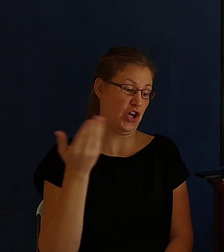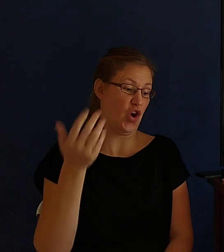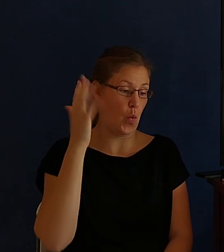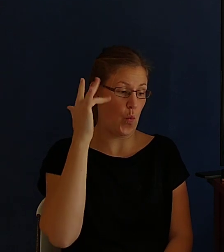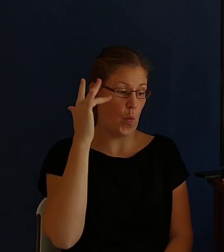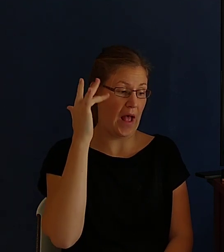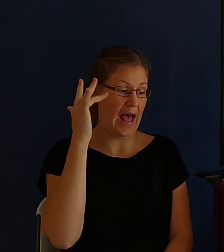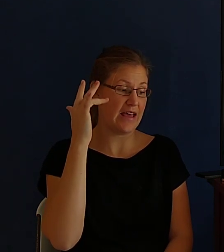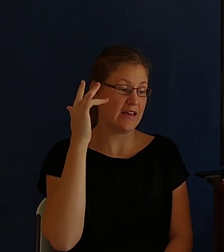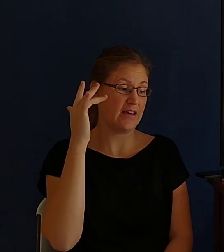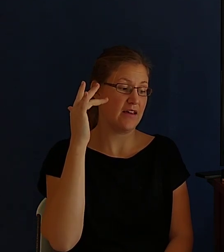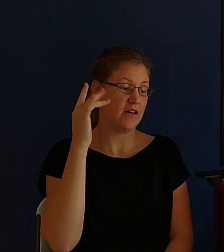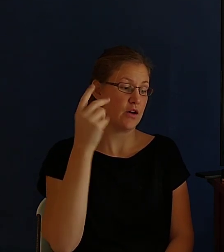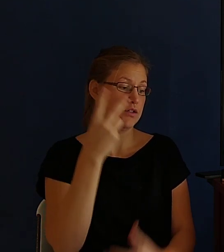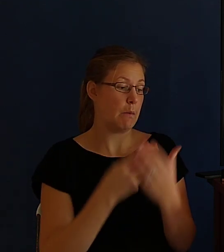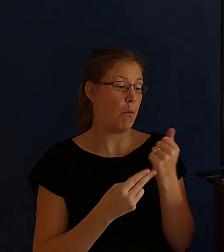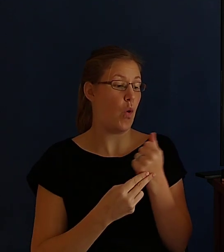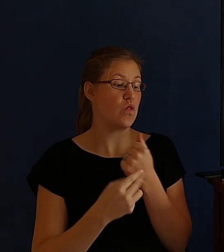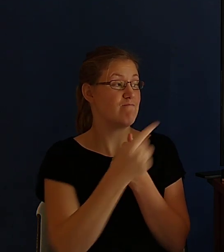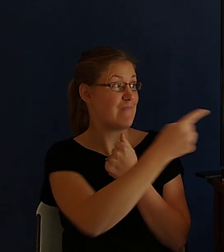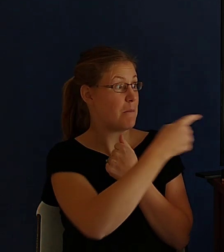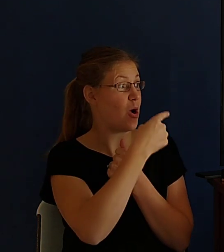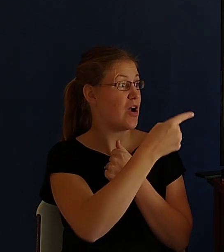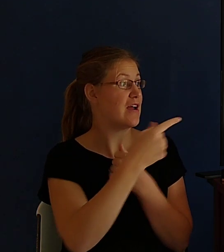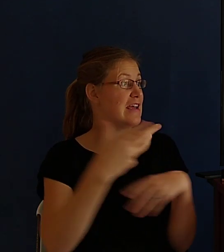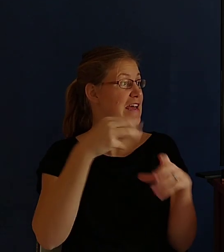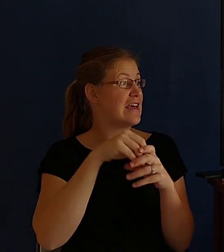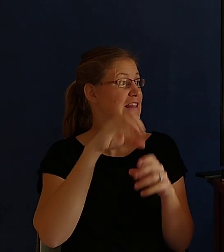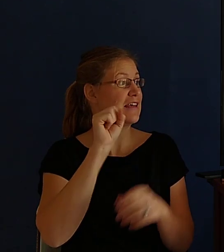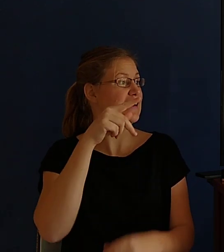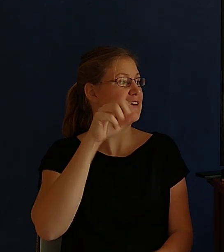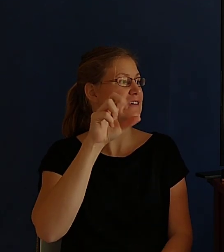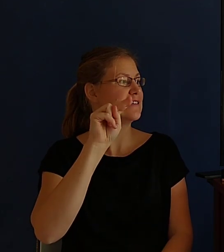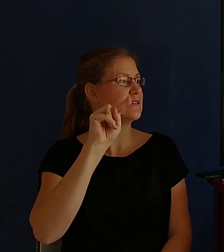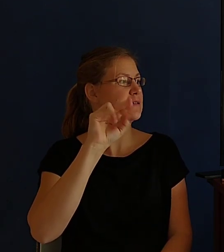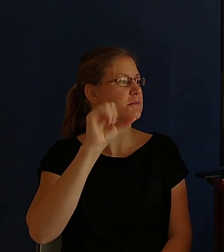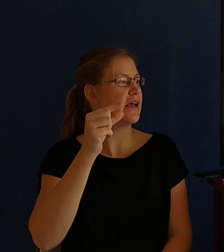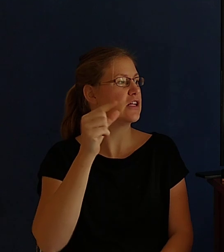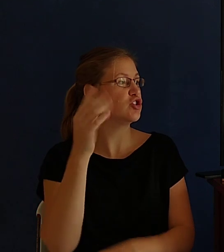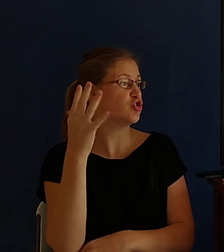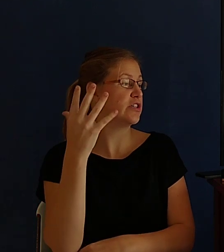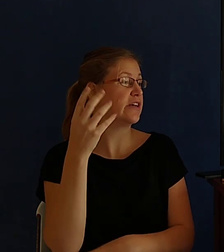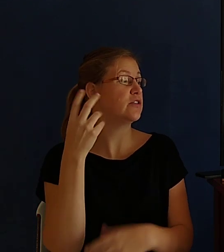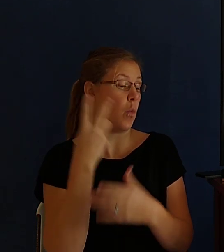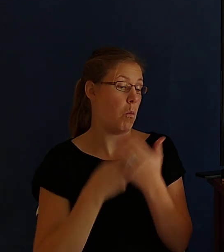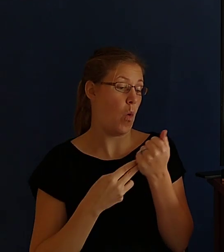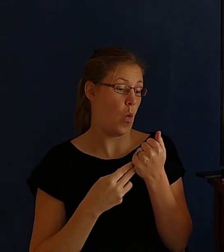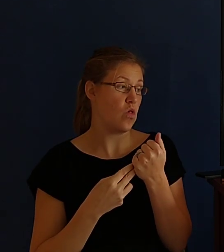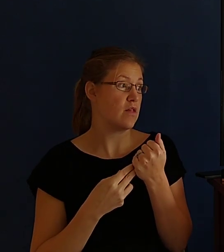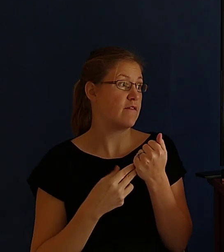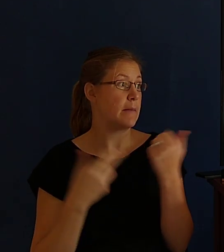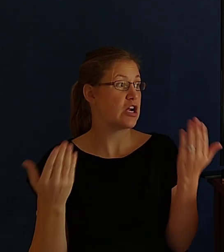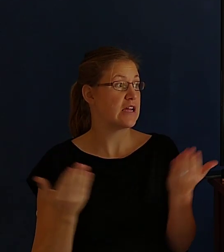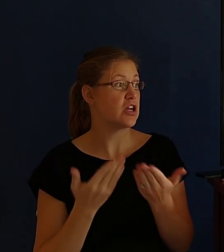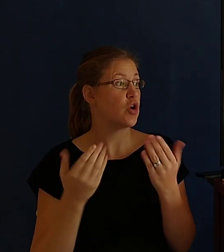because 3 and 5, both of them now in the spanning tree, our spanning tree. So both of them are here. We cannot have it